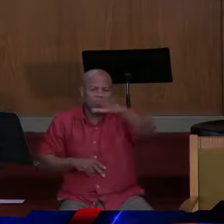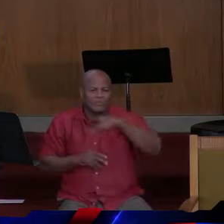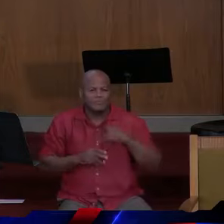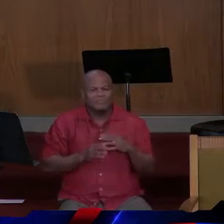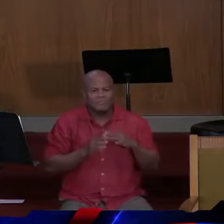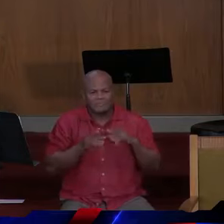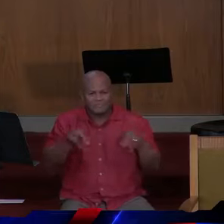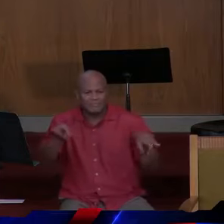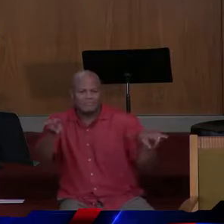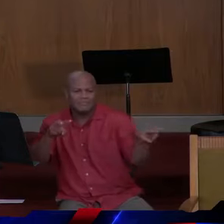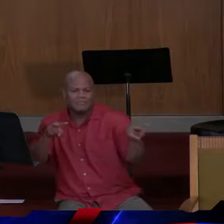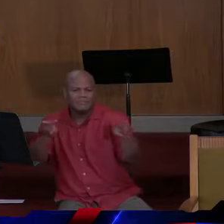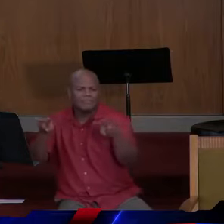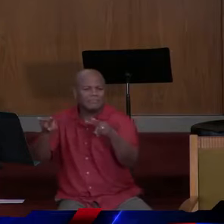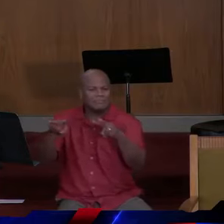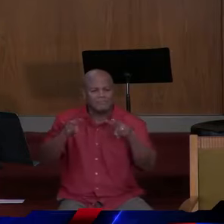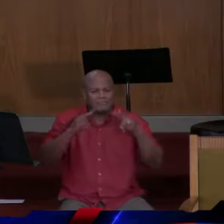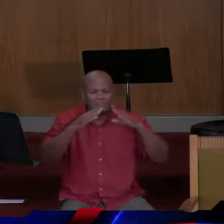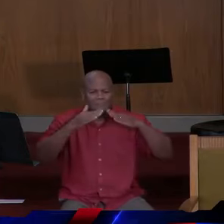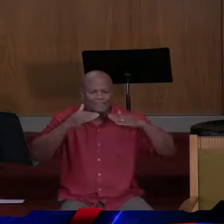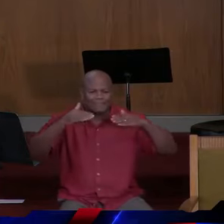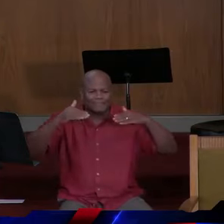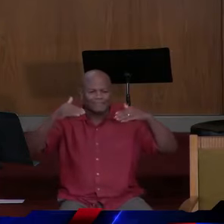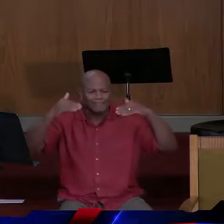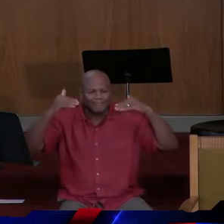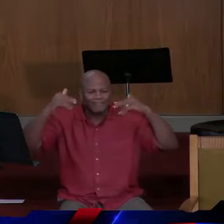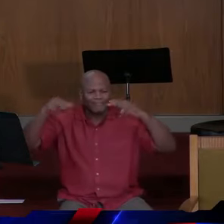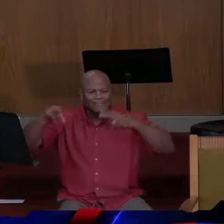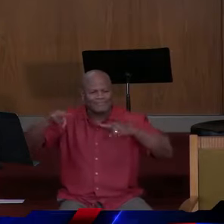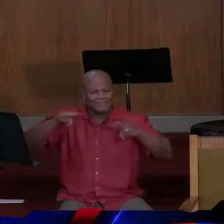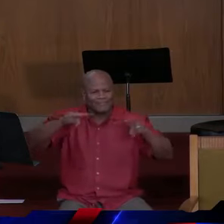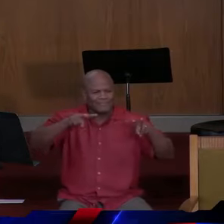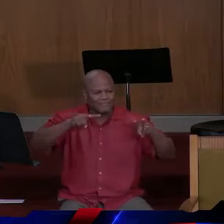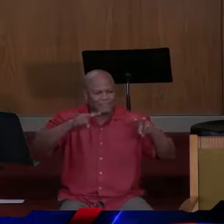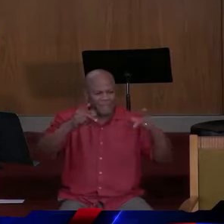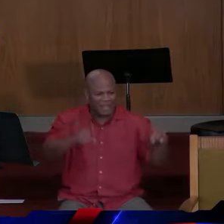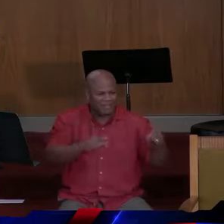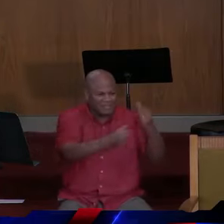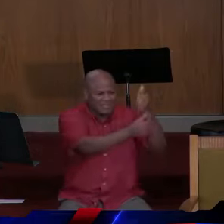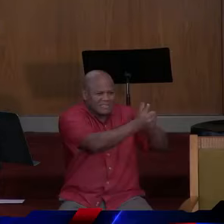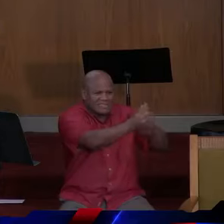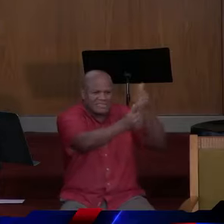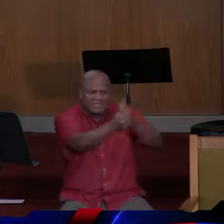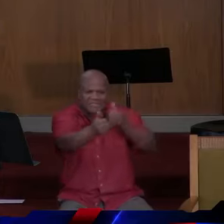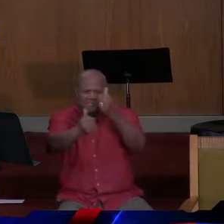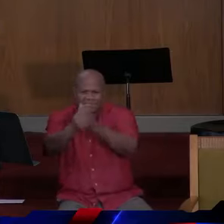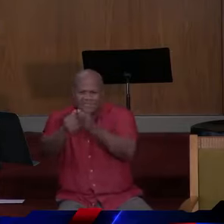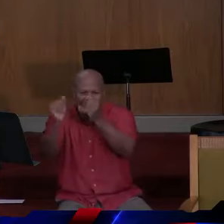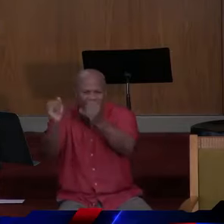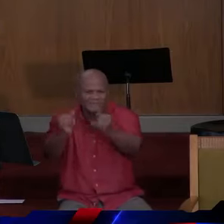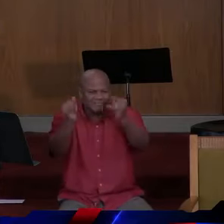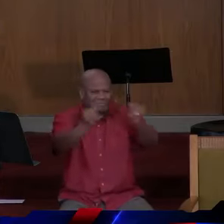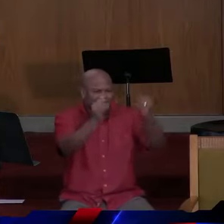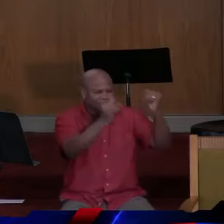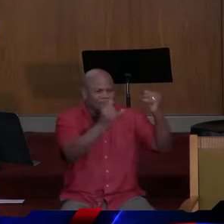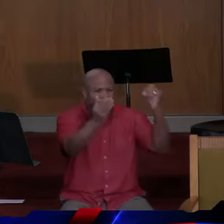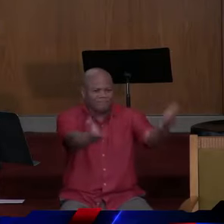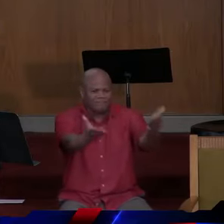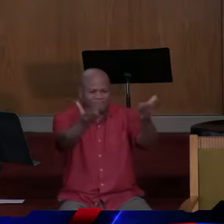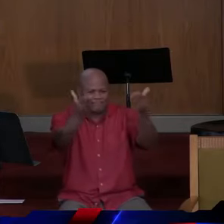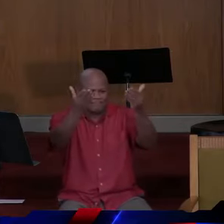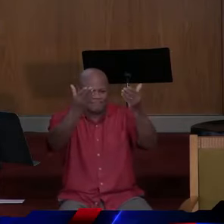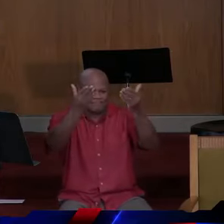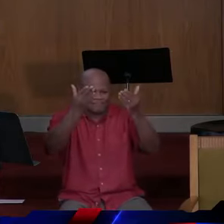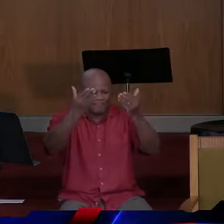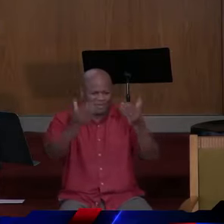the community of faith and each constituent individual will bring an abiding and ultimate